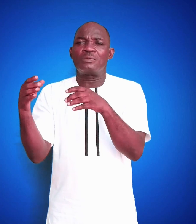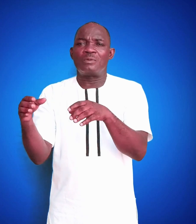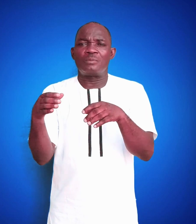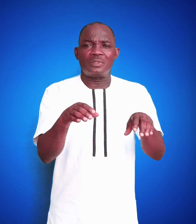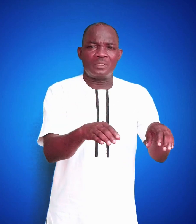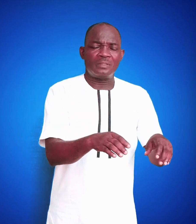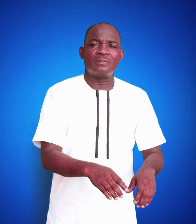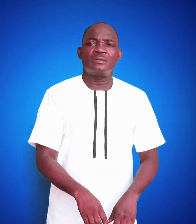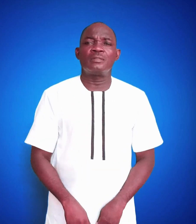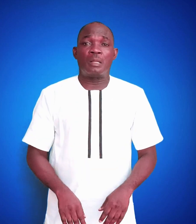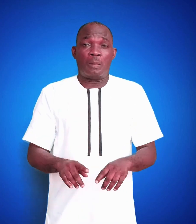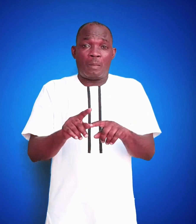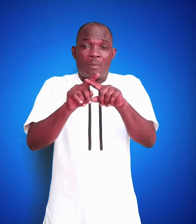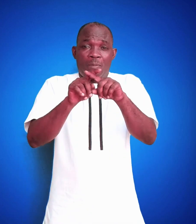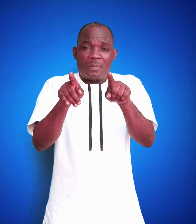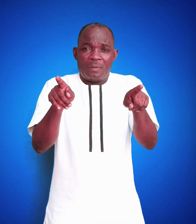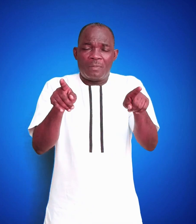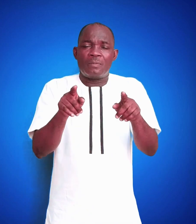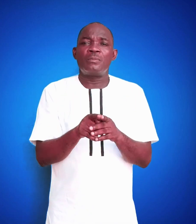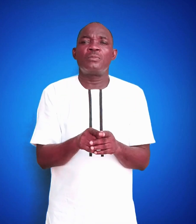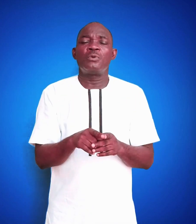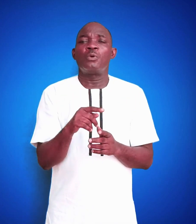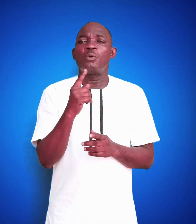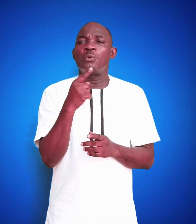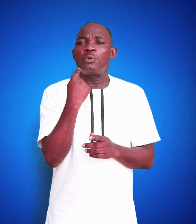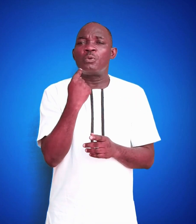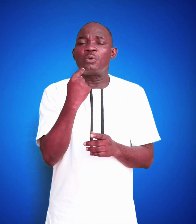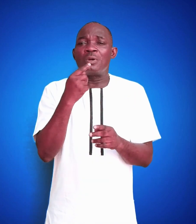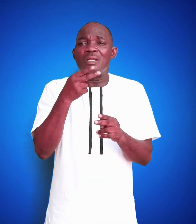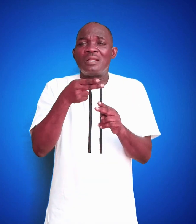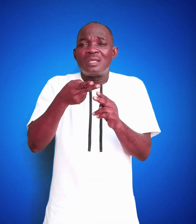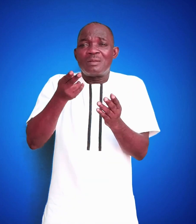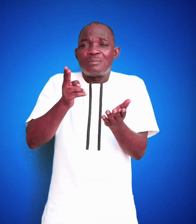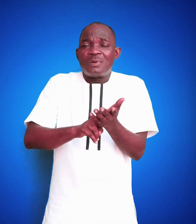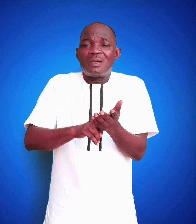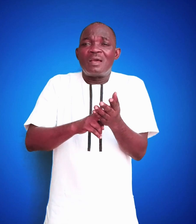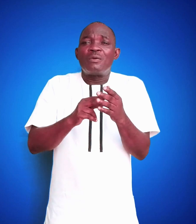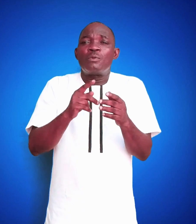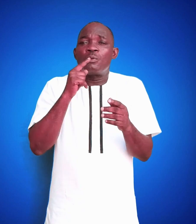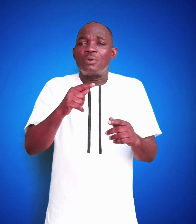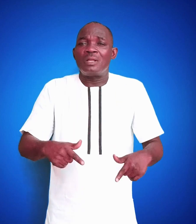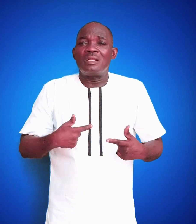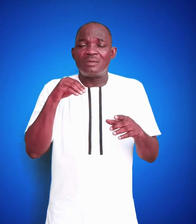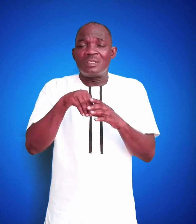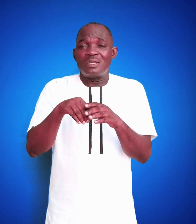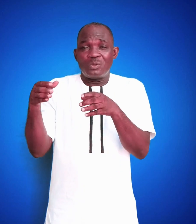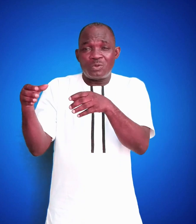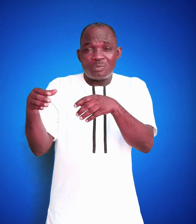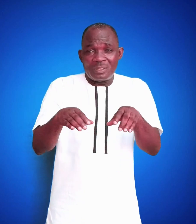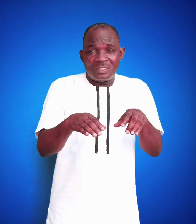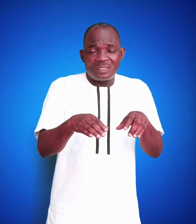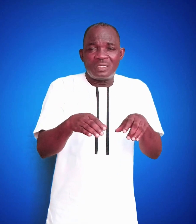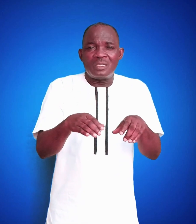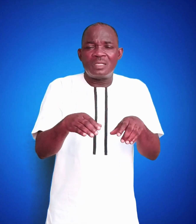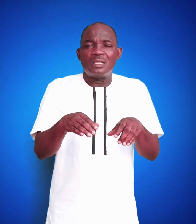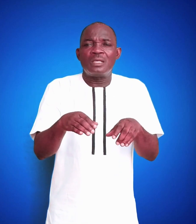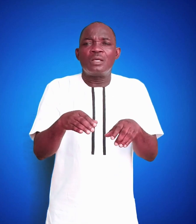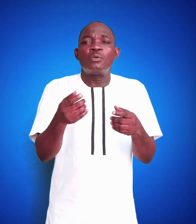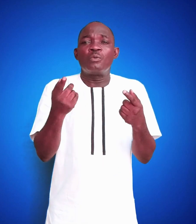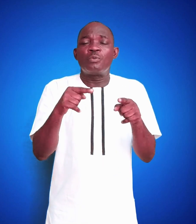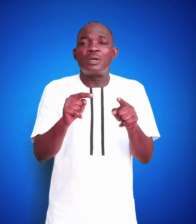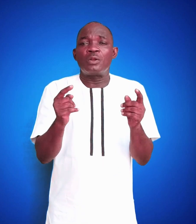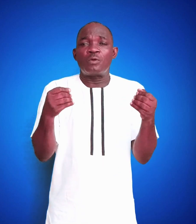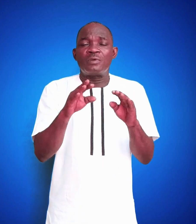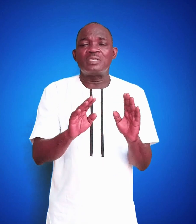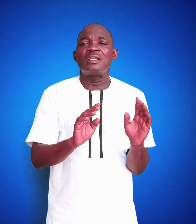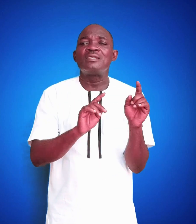community, but only those that live in the community when